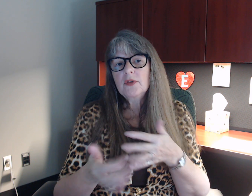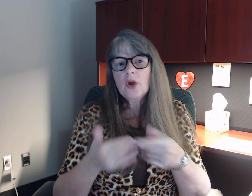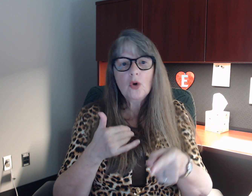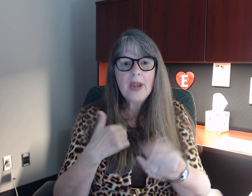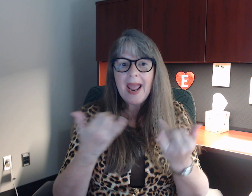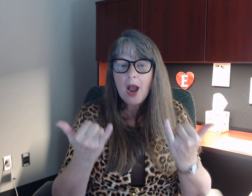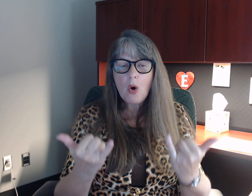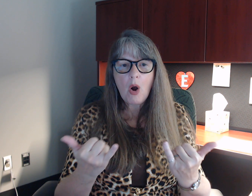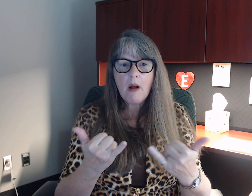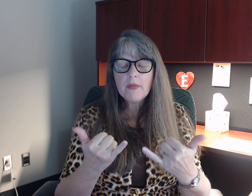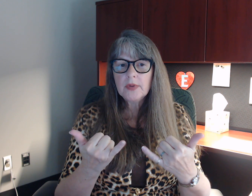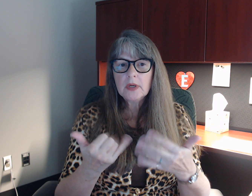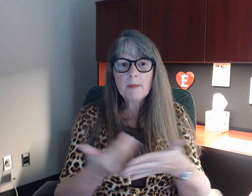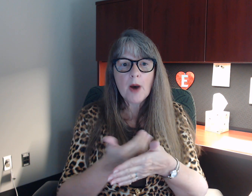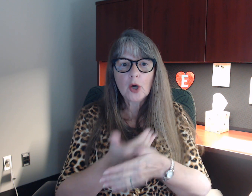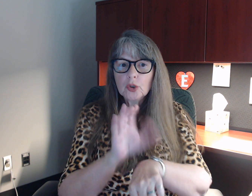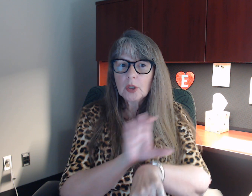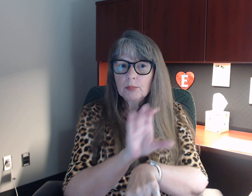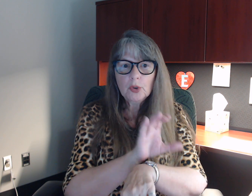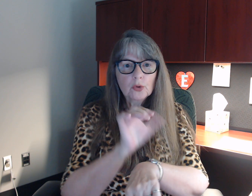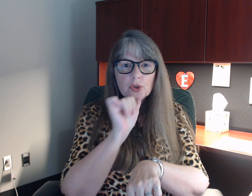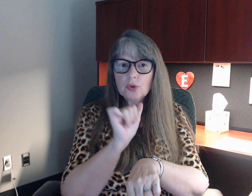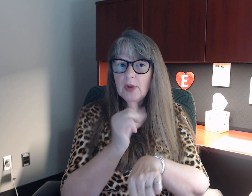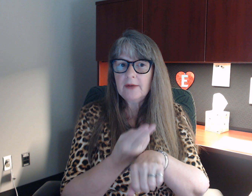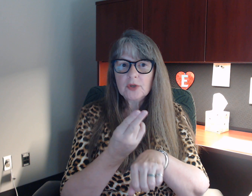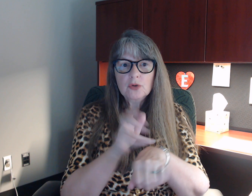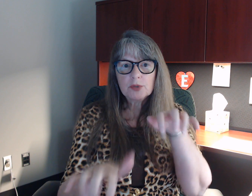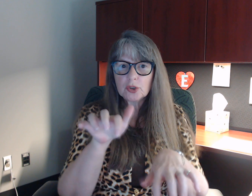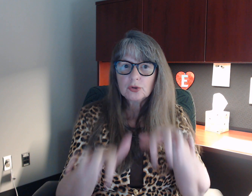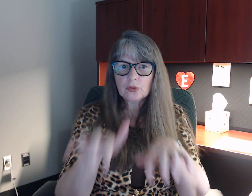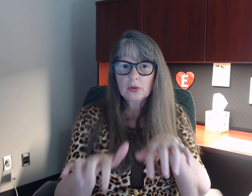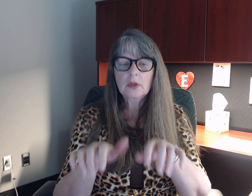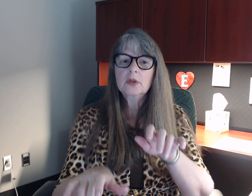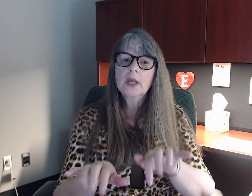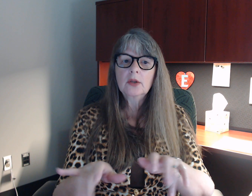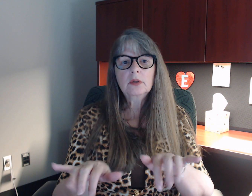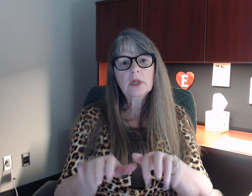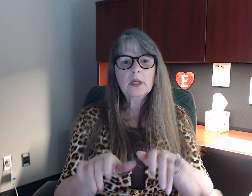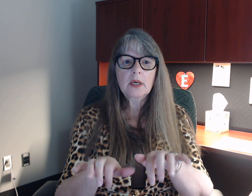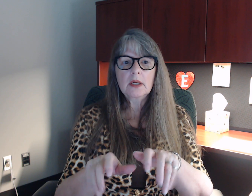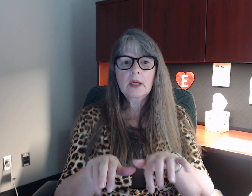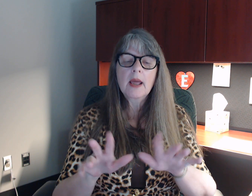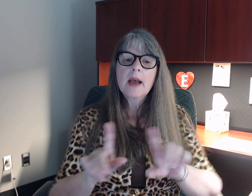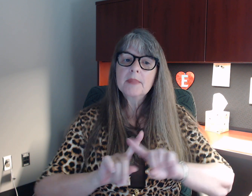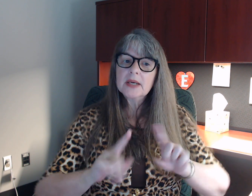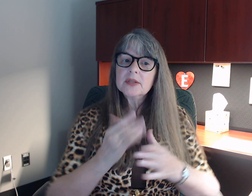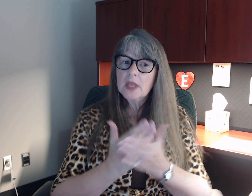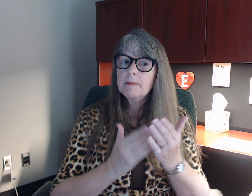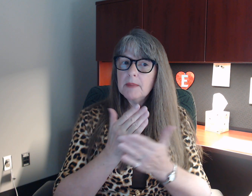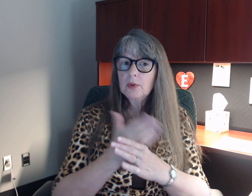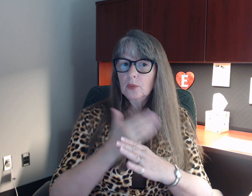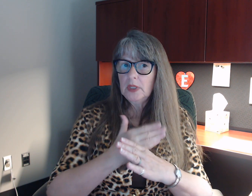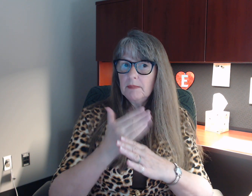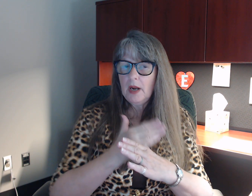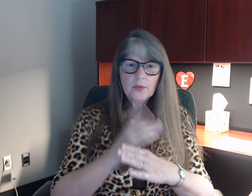though now on the modern computers you don't have to use, you can you da da da da da, but some people are really bothered